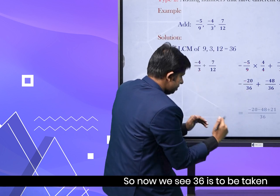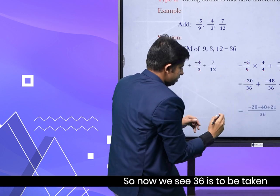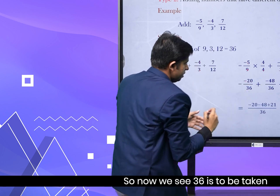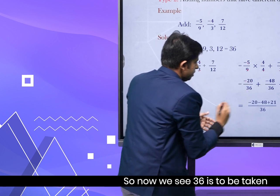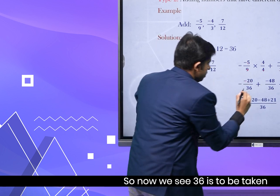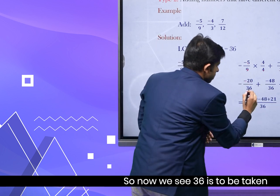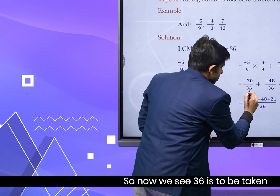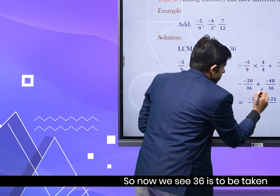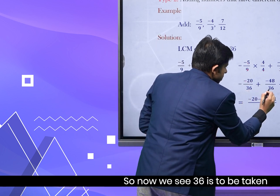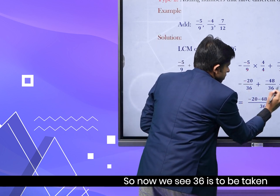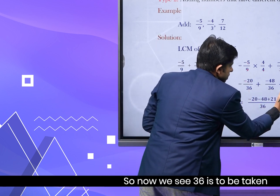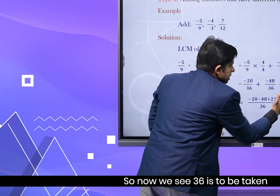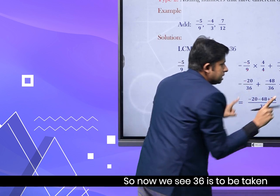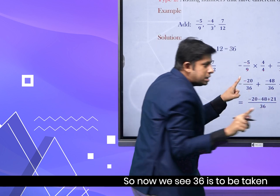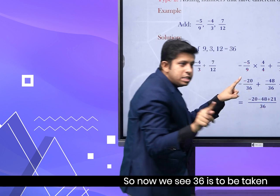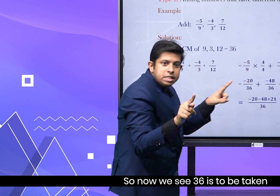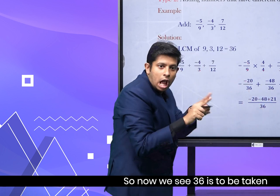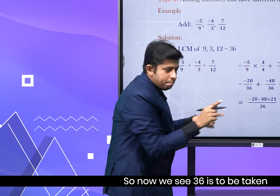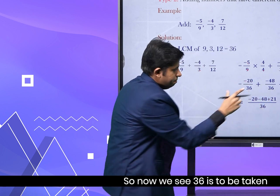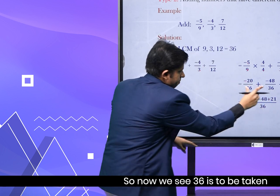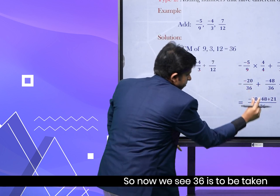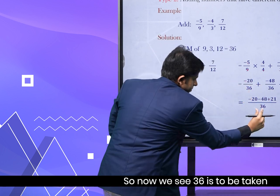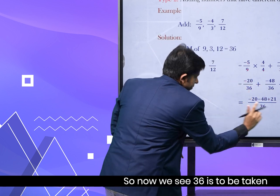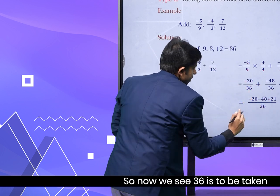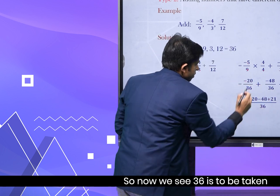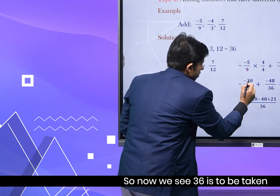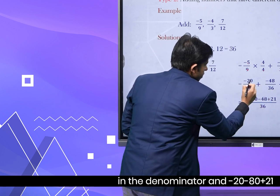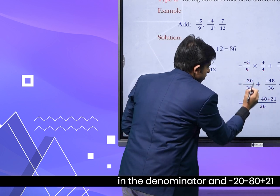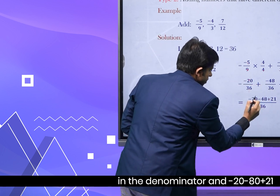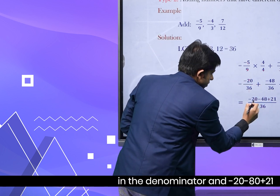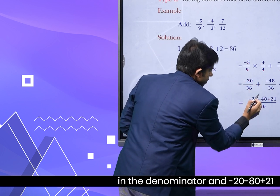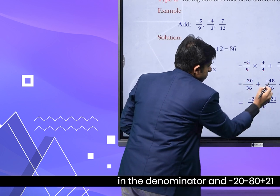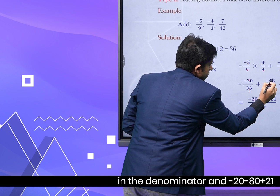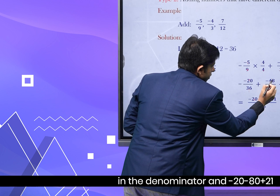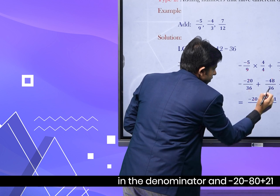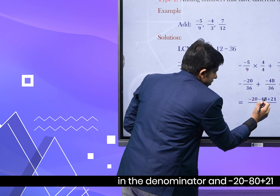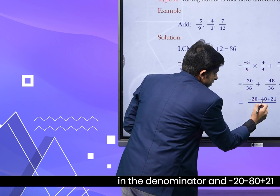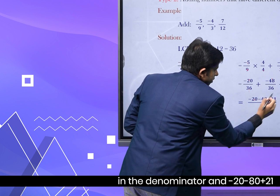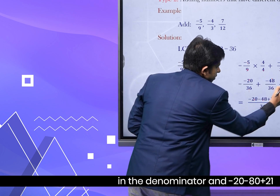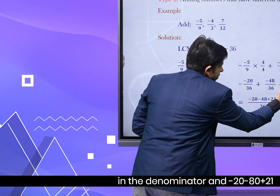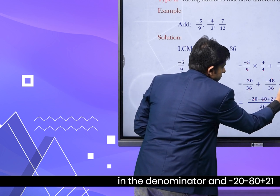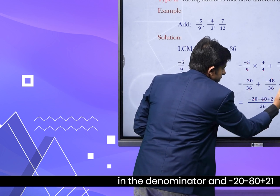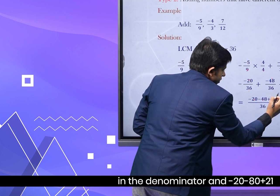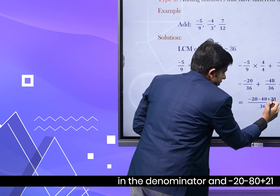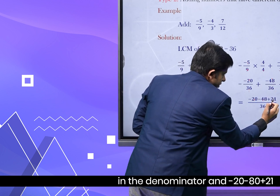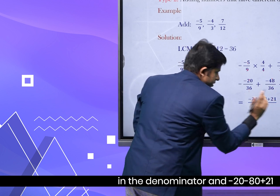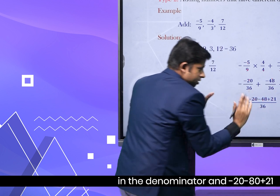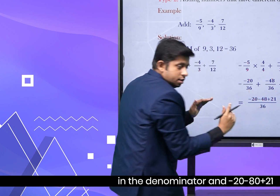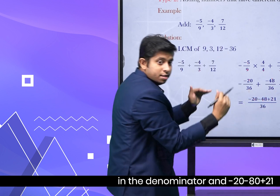see 36 is to be taken in the denominator, and minus 20 minus 48 and plus